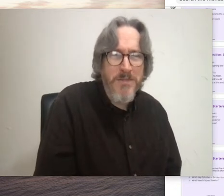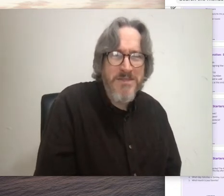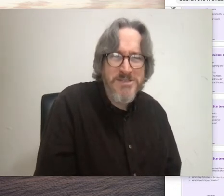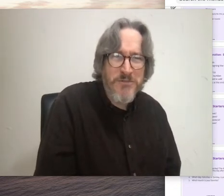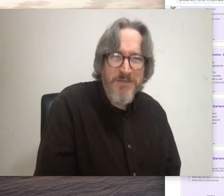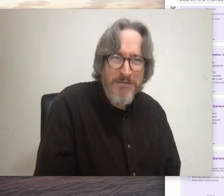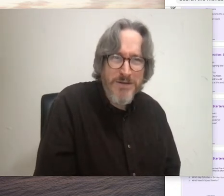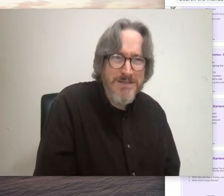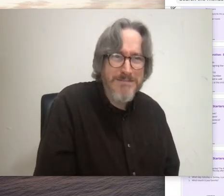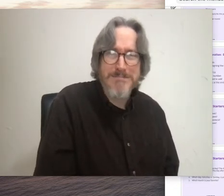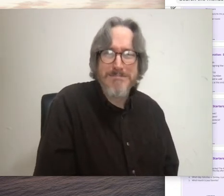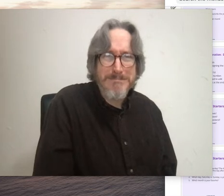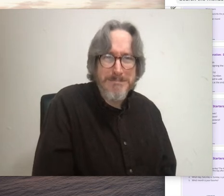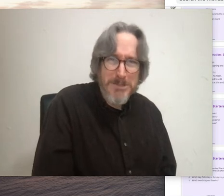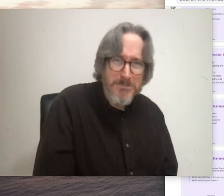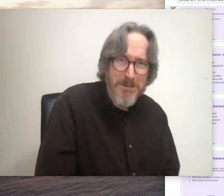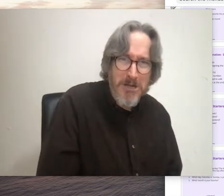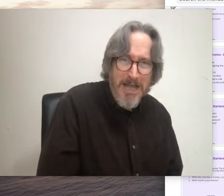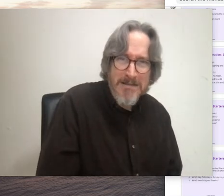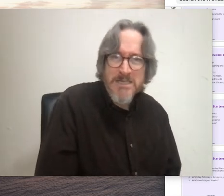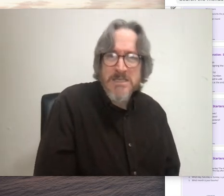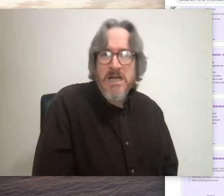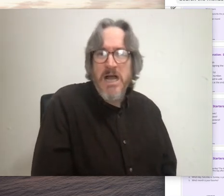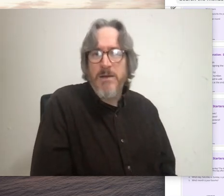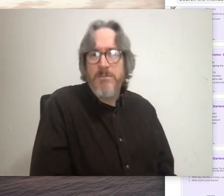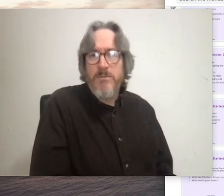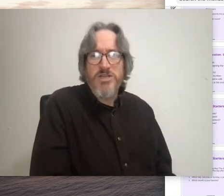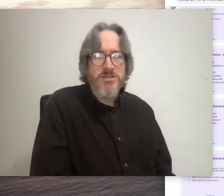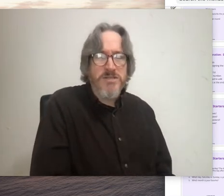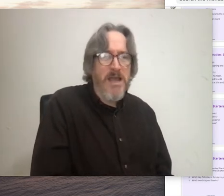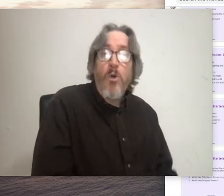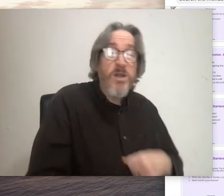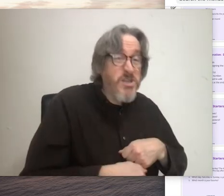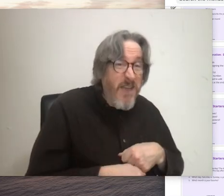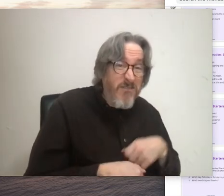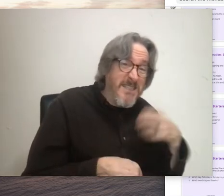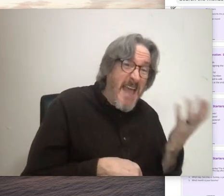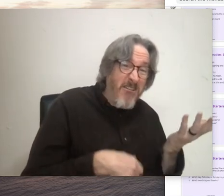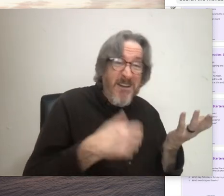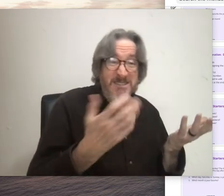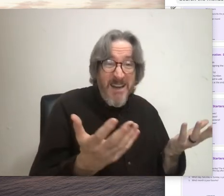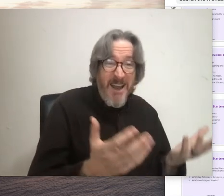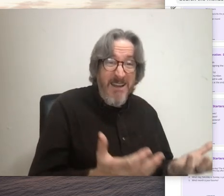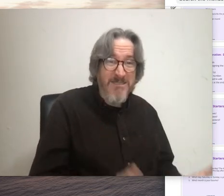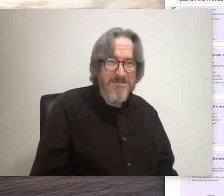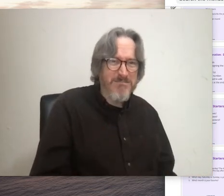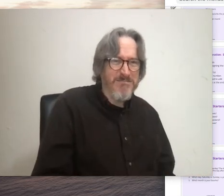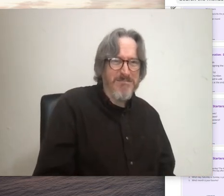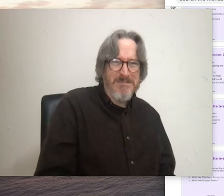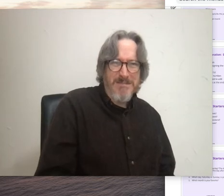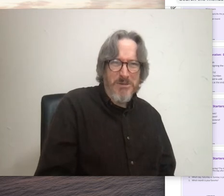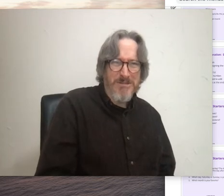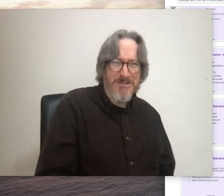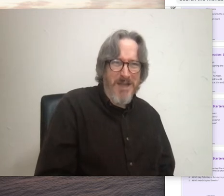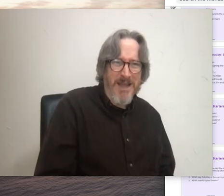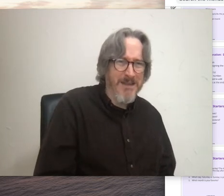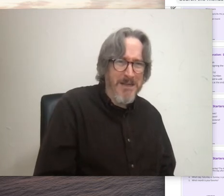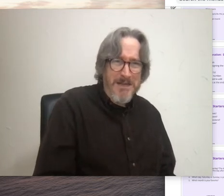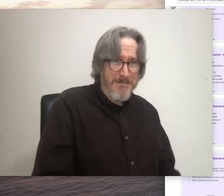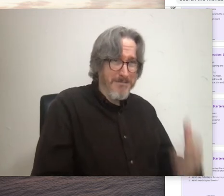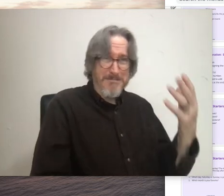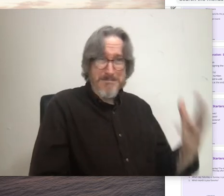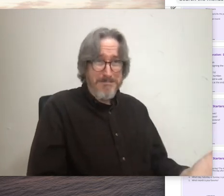Which month is your favorite? Okay. Which day? What's your favorite, Saturday or Sunday?